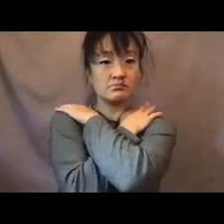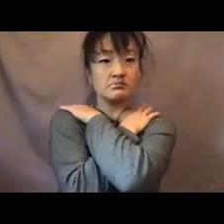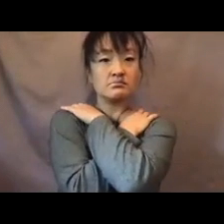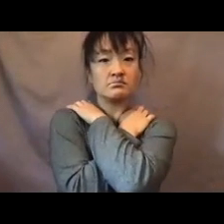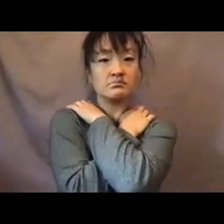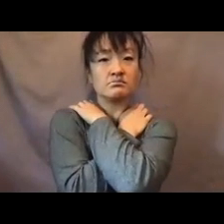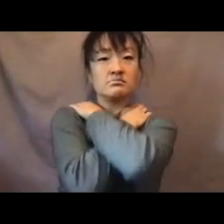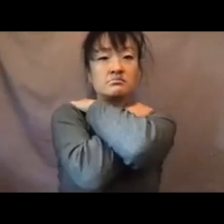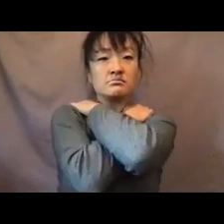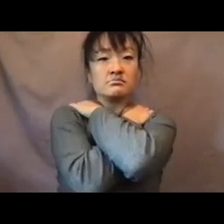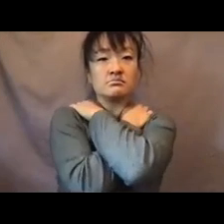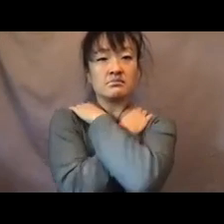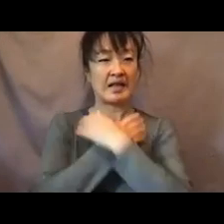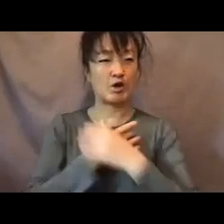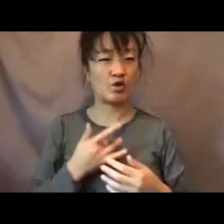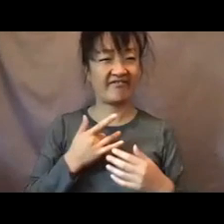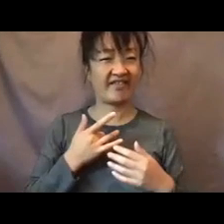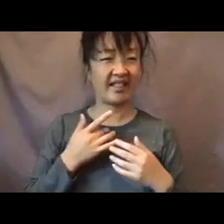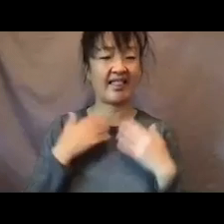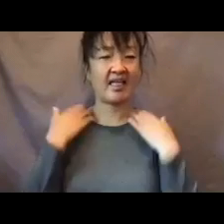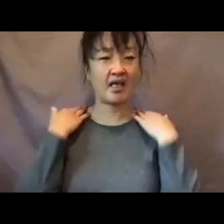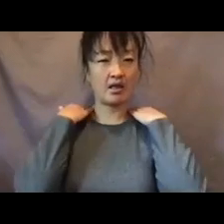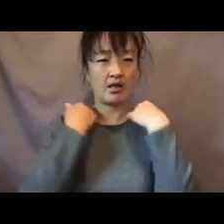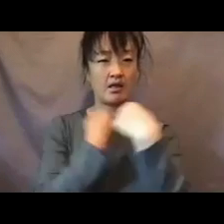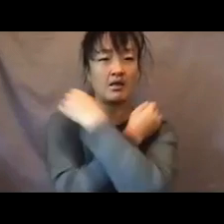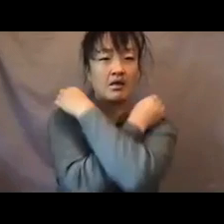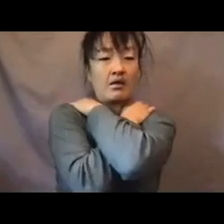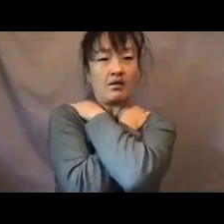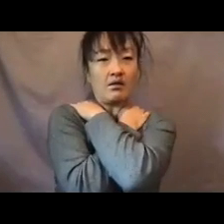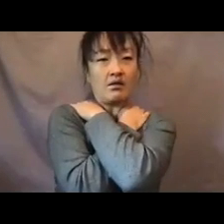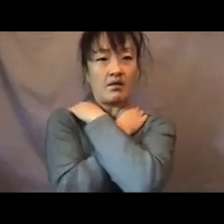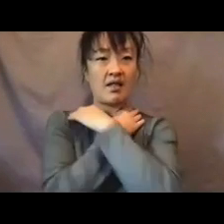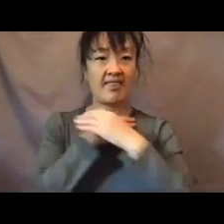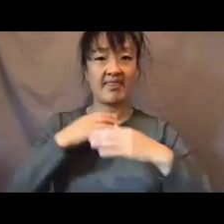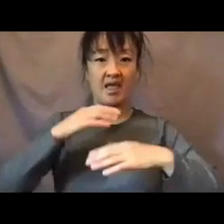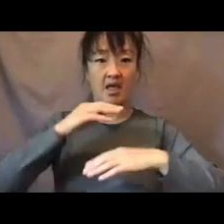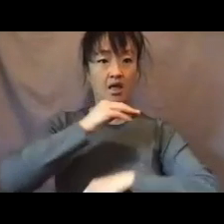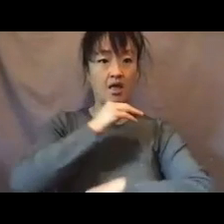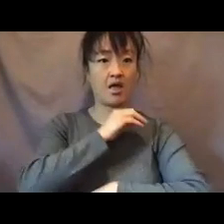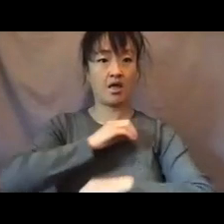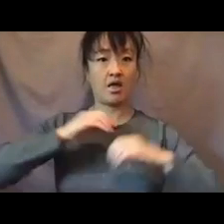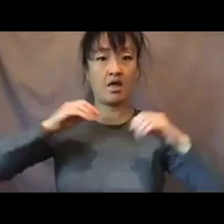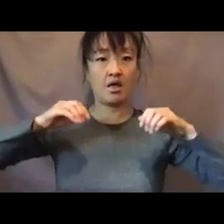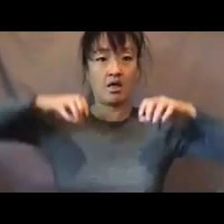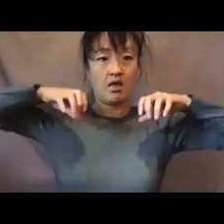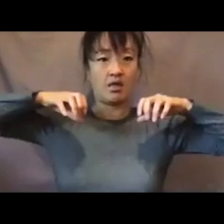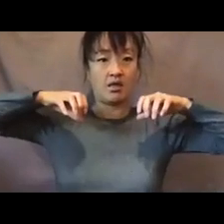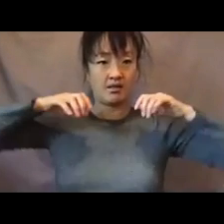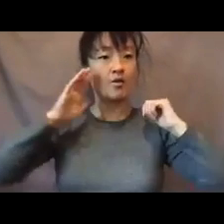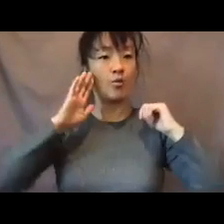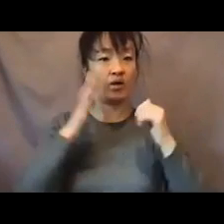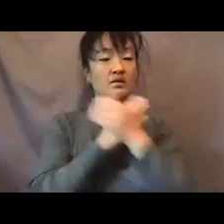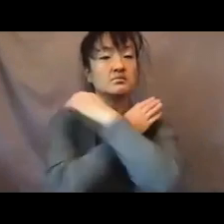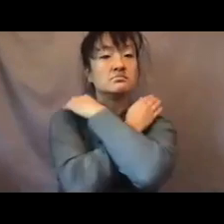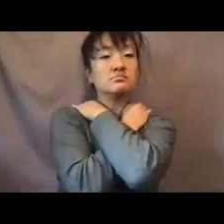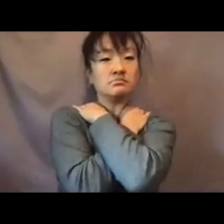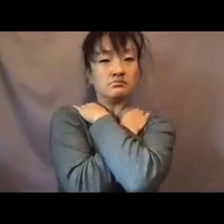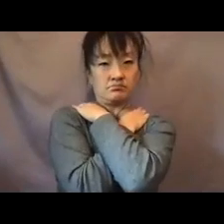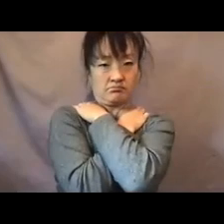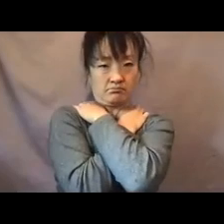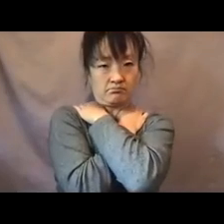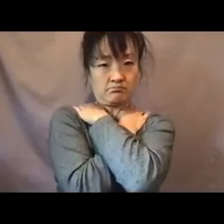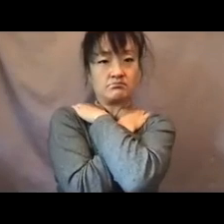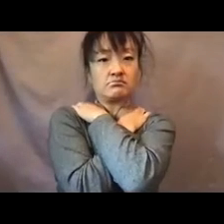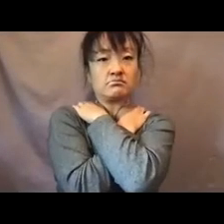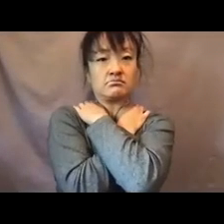sort of high point. You'll feel that muscle. That muscle will just sort of pop up, and you're going to want to sort of palpate for tenderness in here, right?